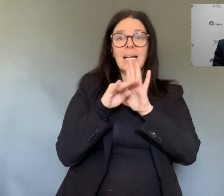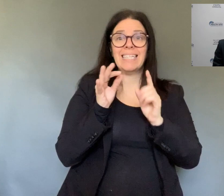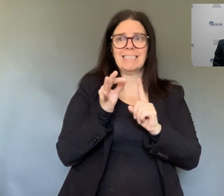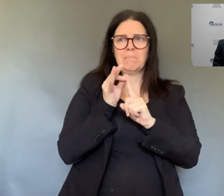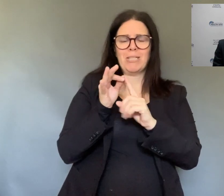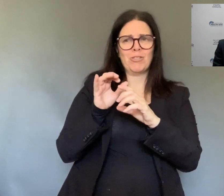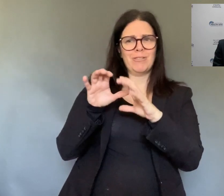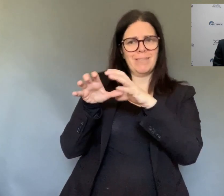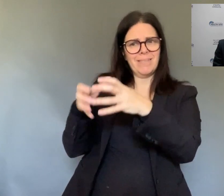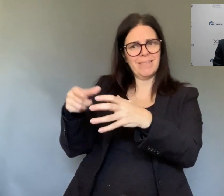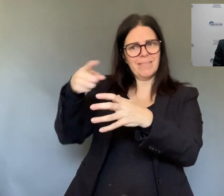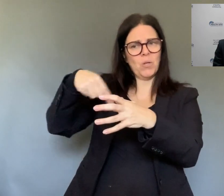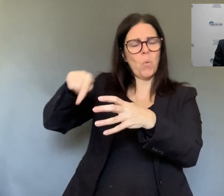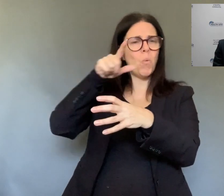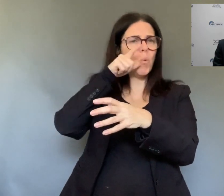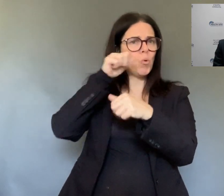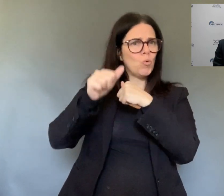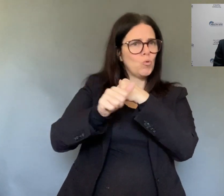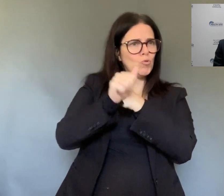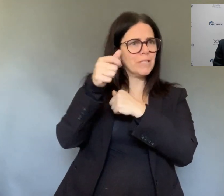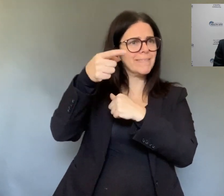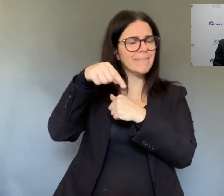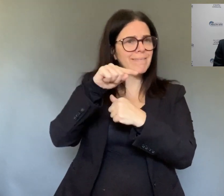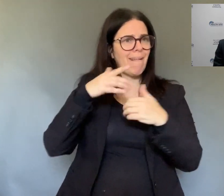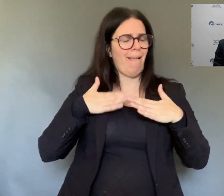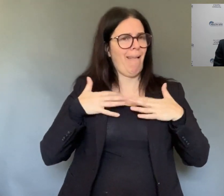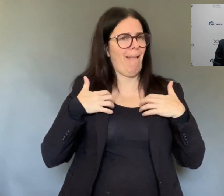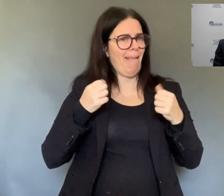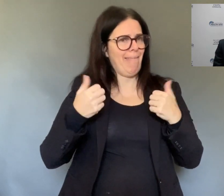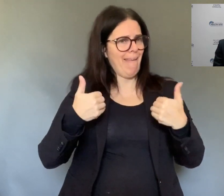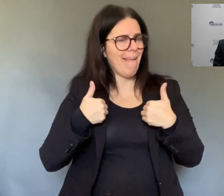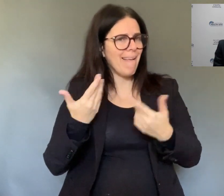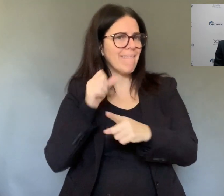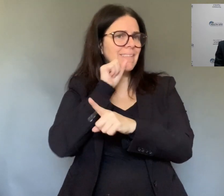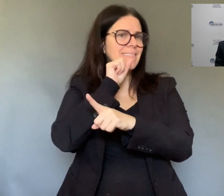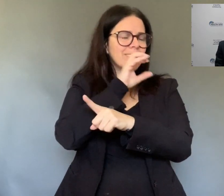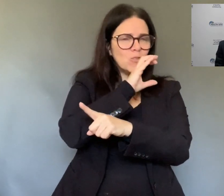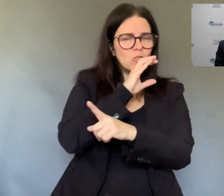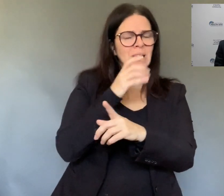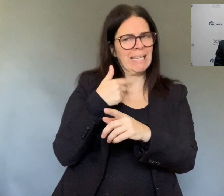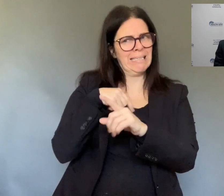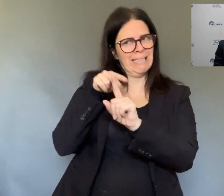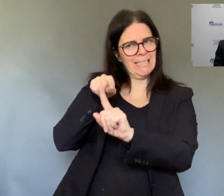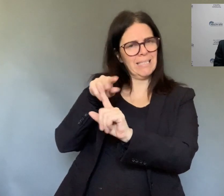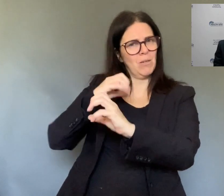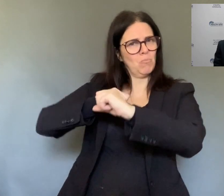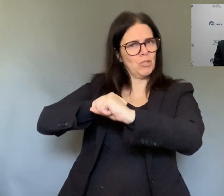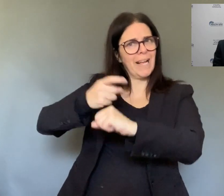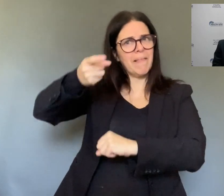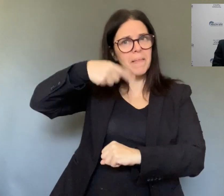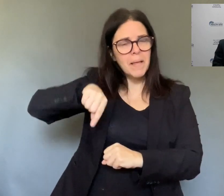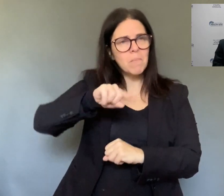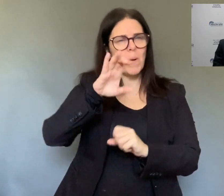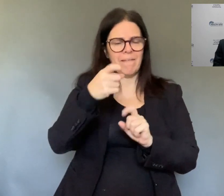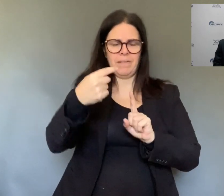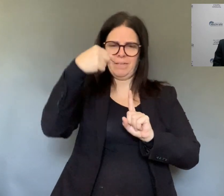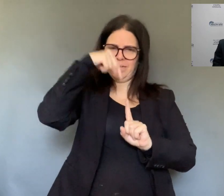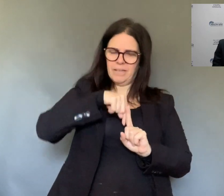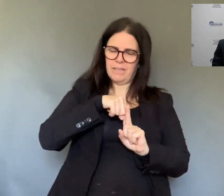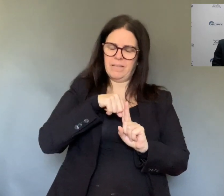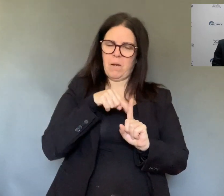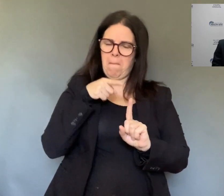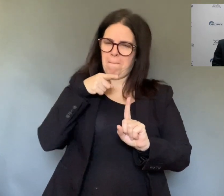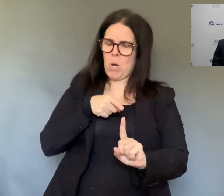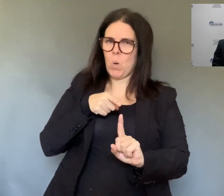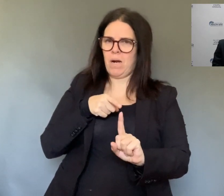developing and contracting some of these complications associated with COVID. So that's why we want to take it back to the